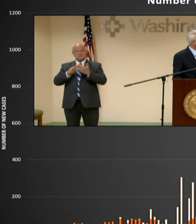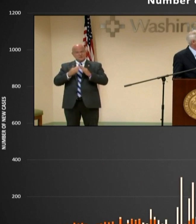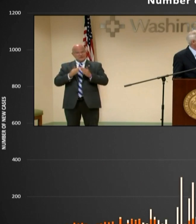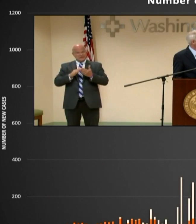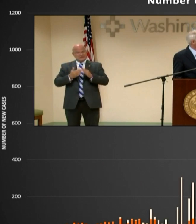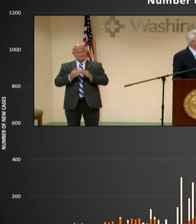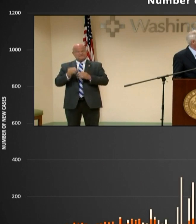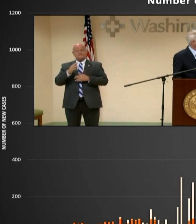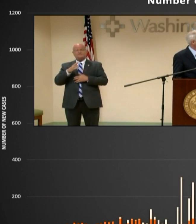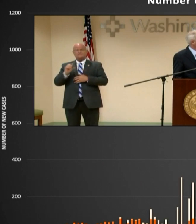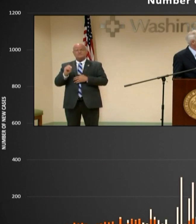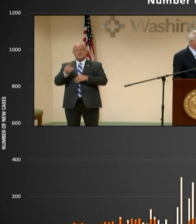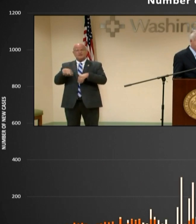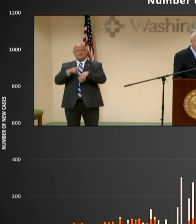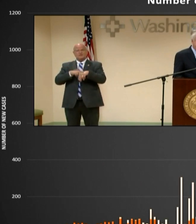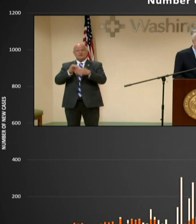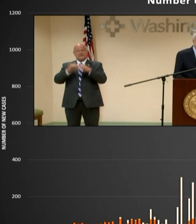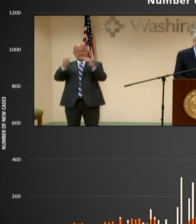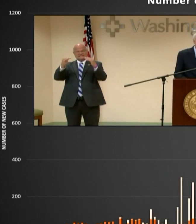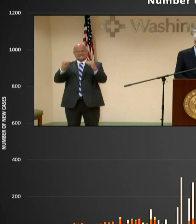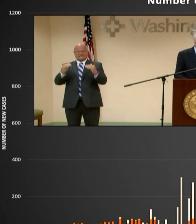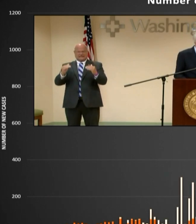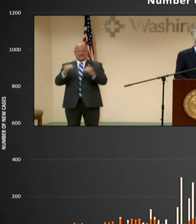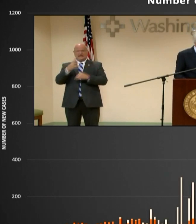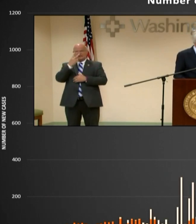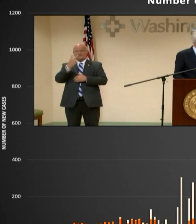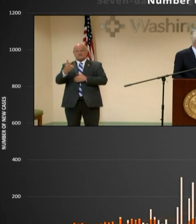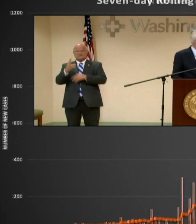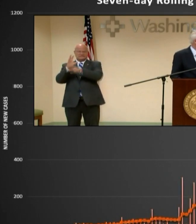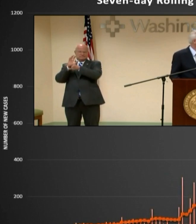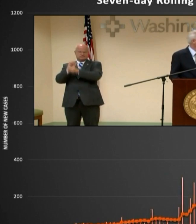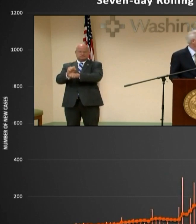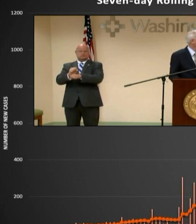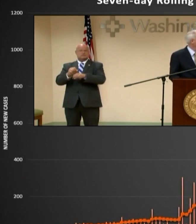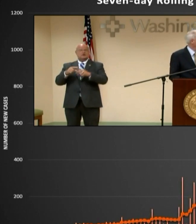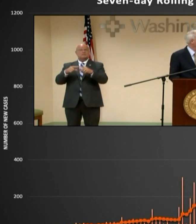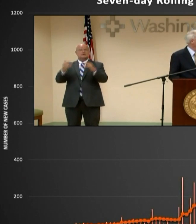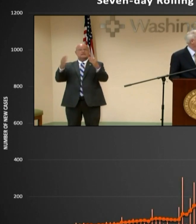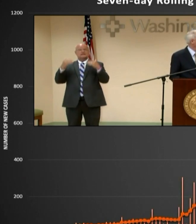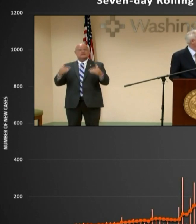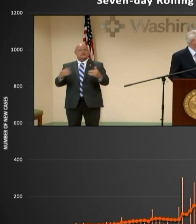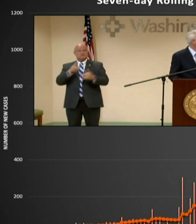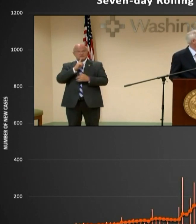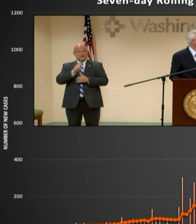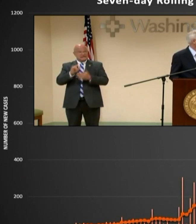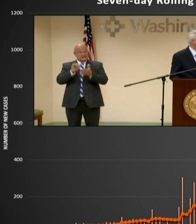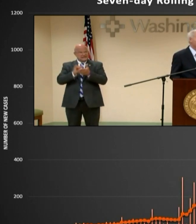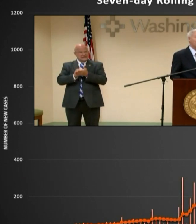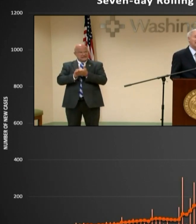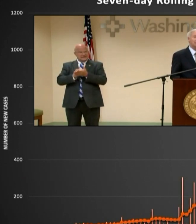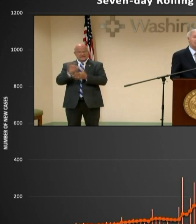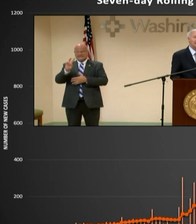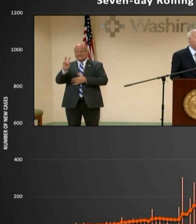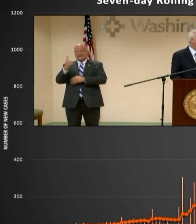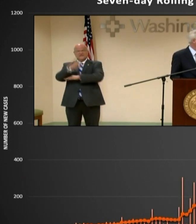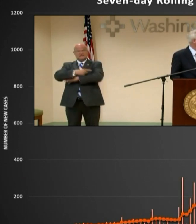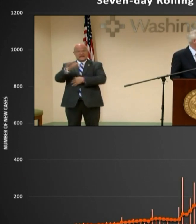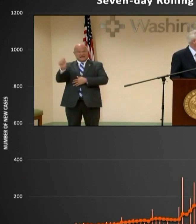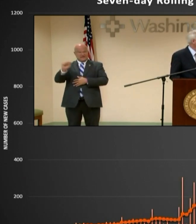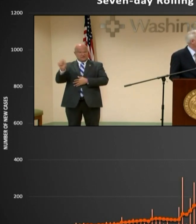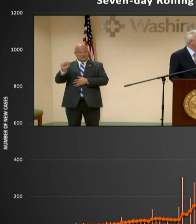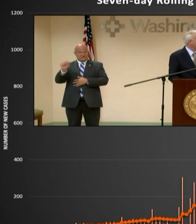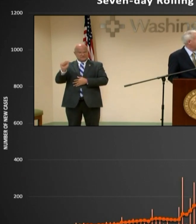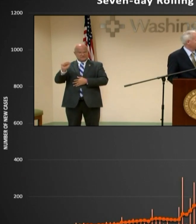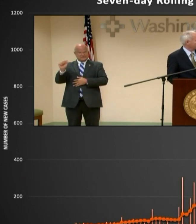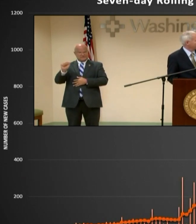community. And of course that's down, and you can see the trend line with the next one, which is the 7-day rolling